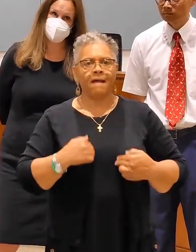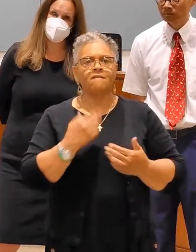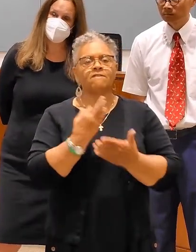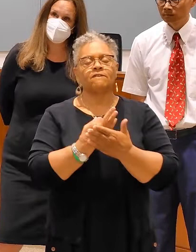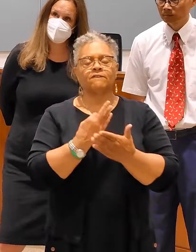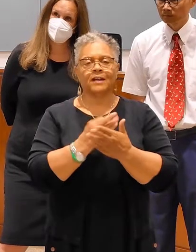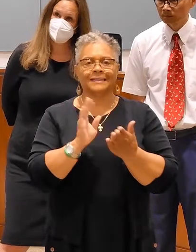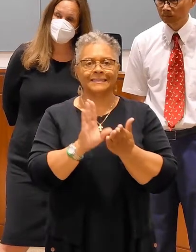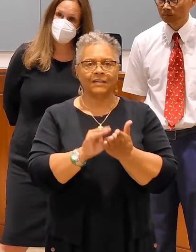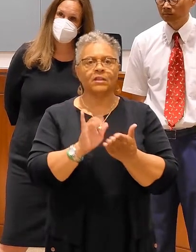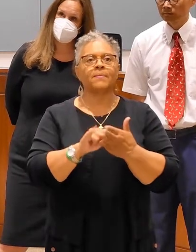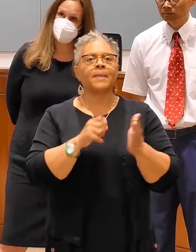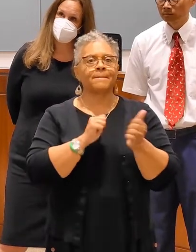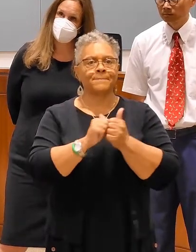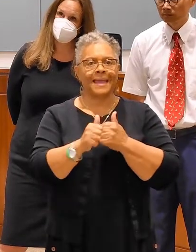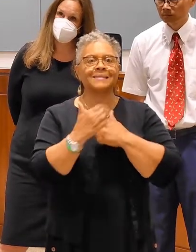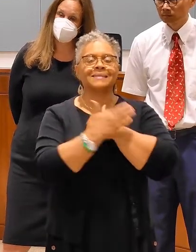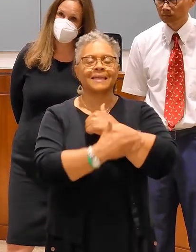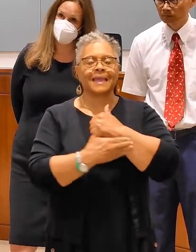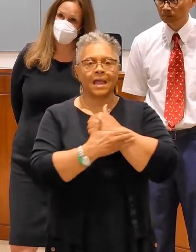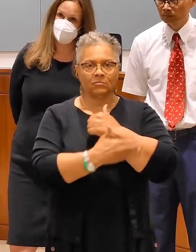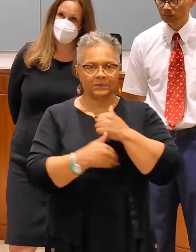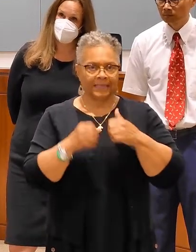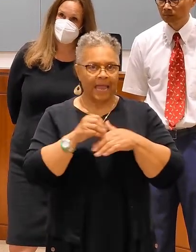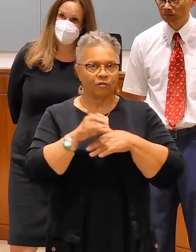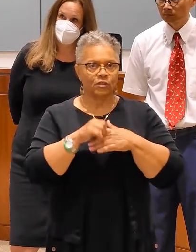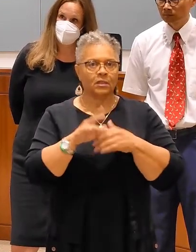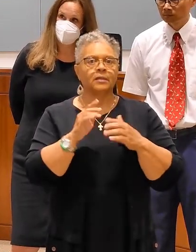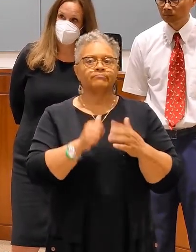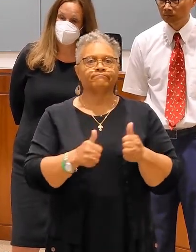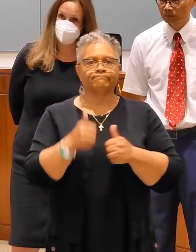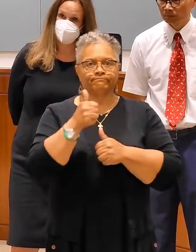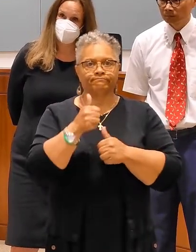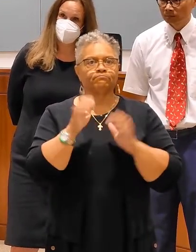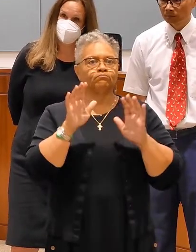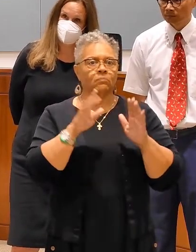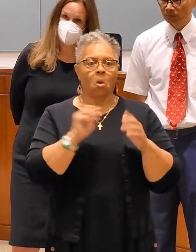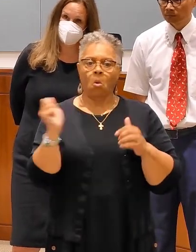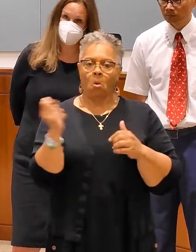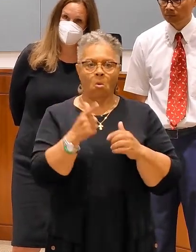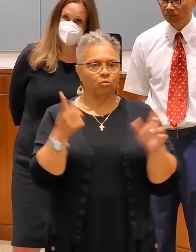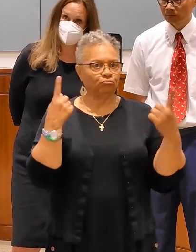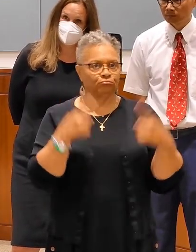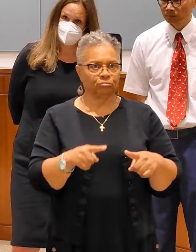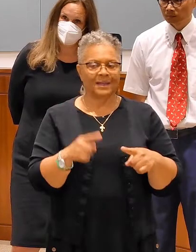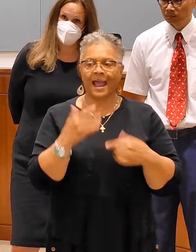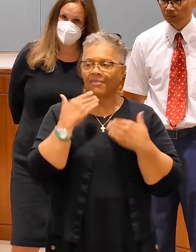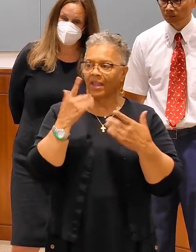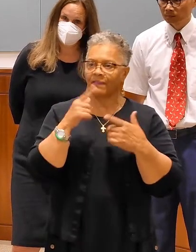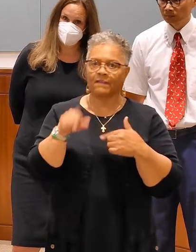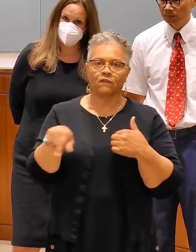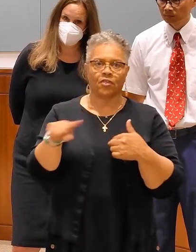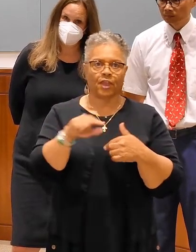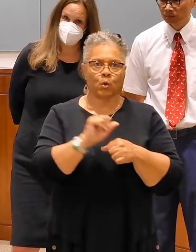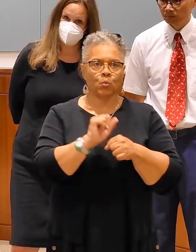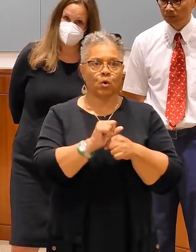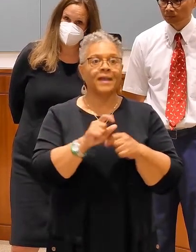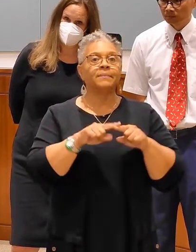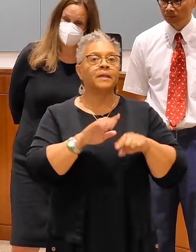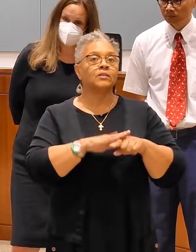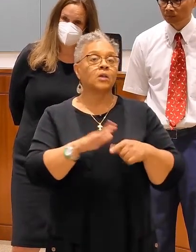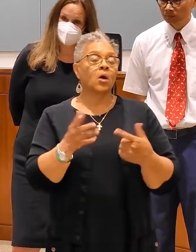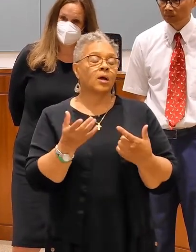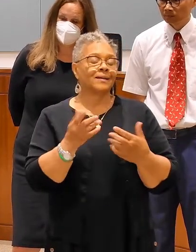which passed our county council unanimously, and I thank them for their work. Based upon the development of a